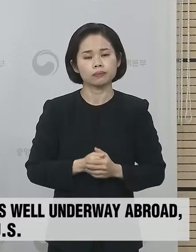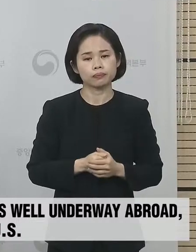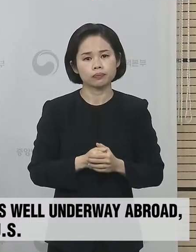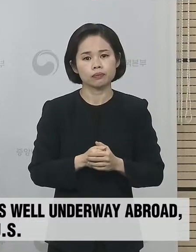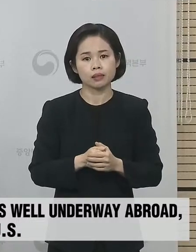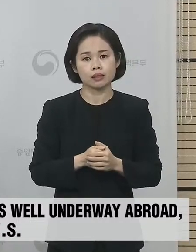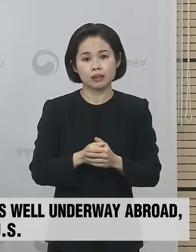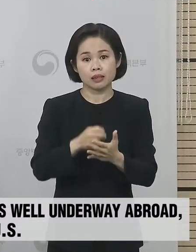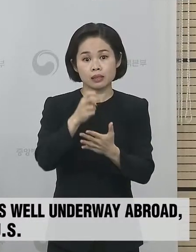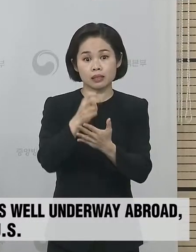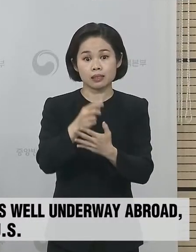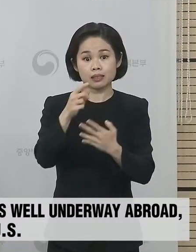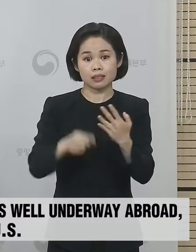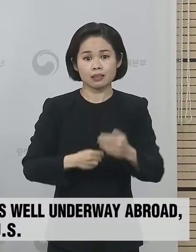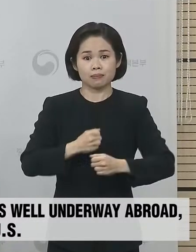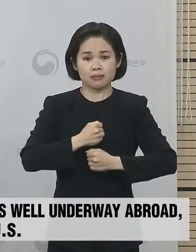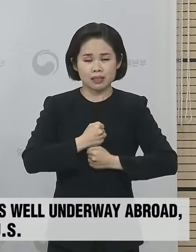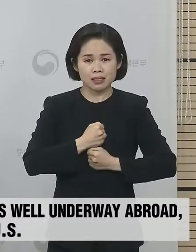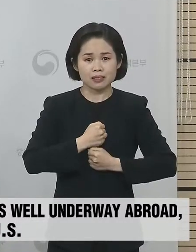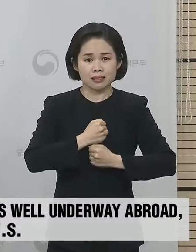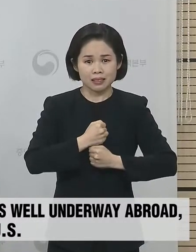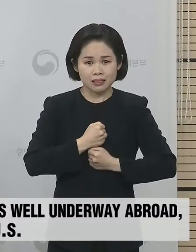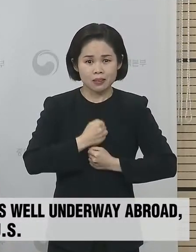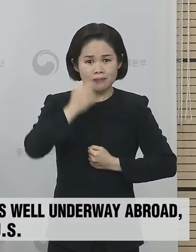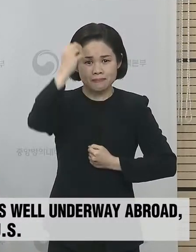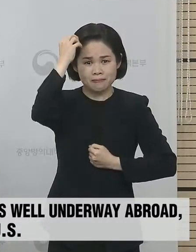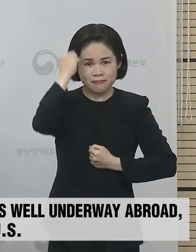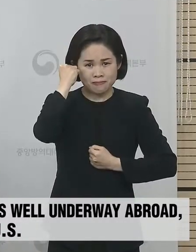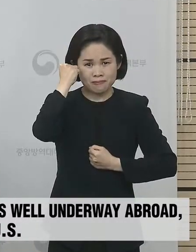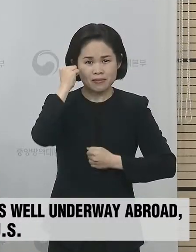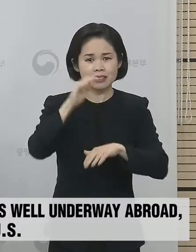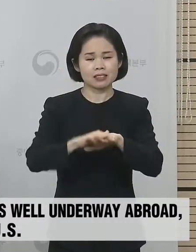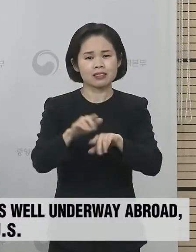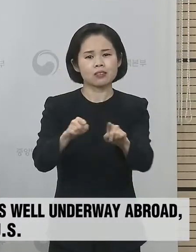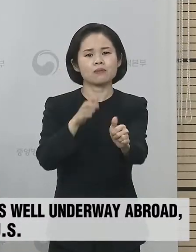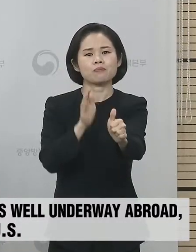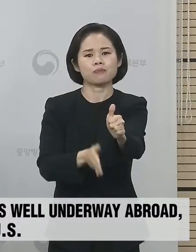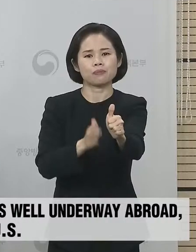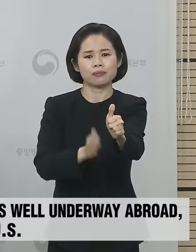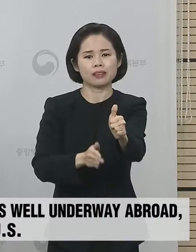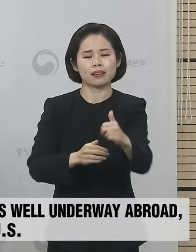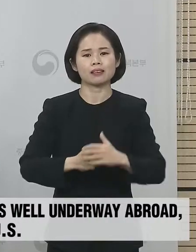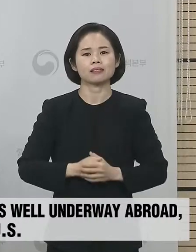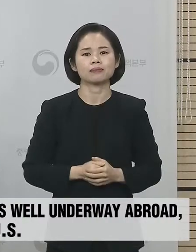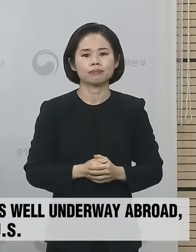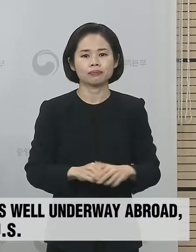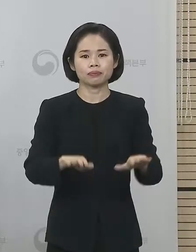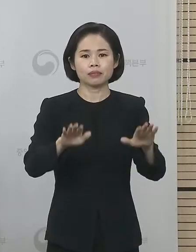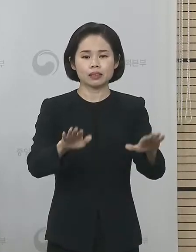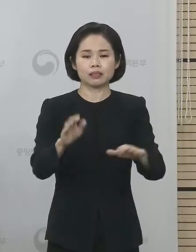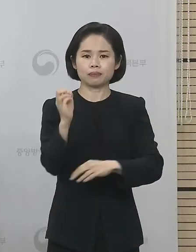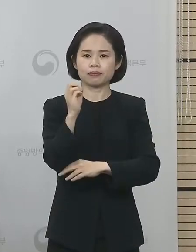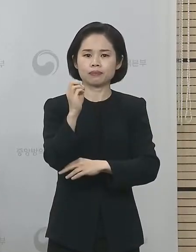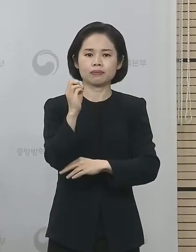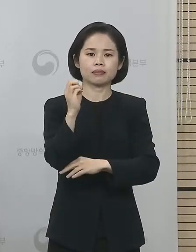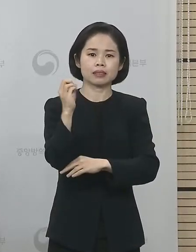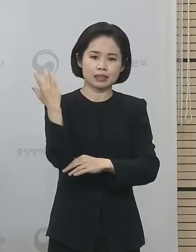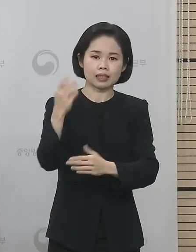please do not underestimate these symptoms, so we ask you to comply with these measures. Thank you very much.